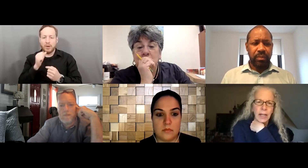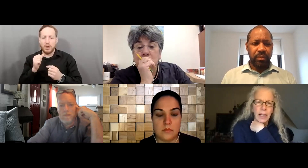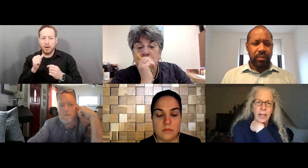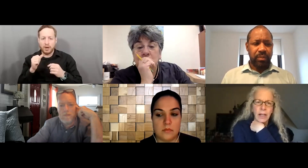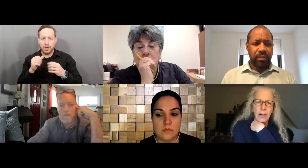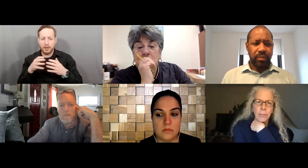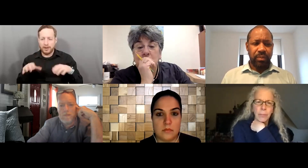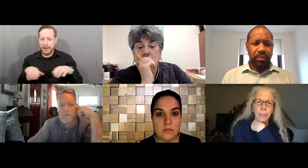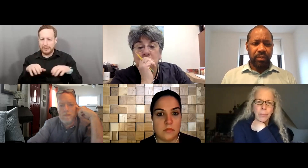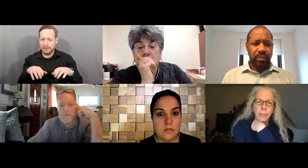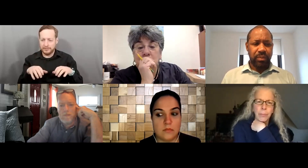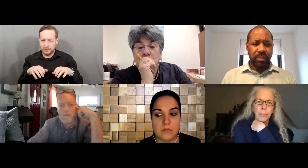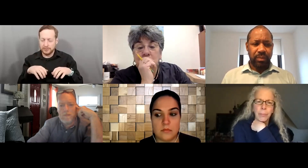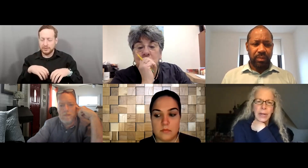community.